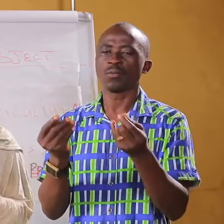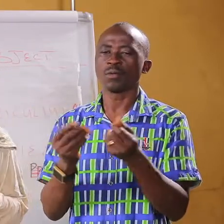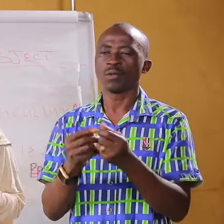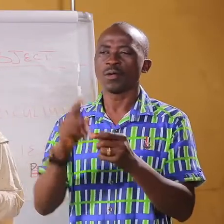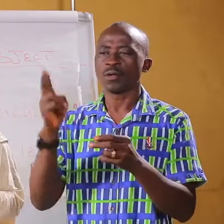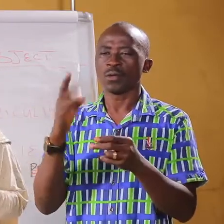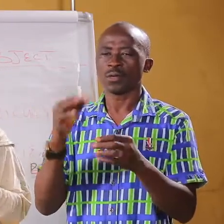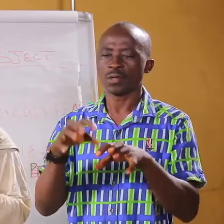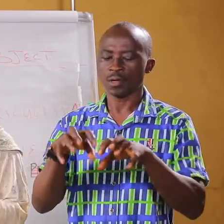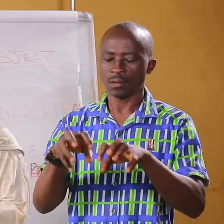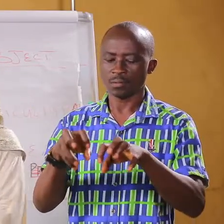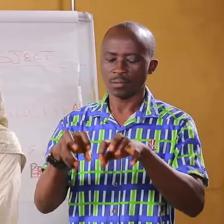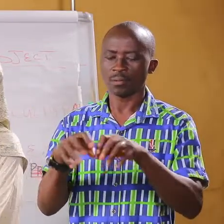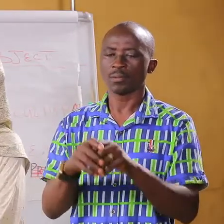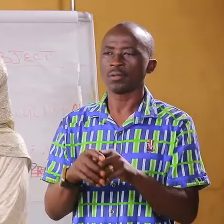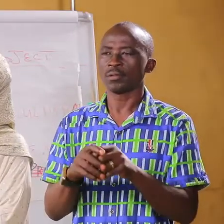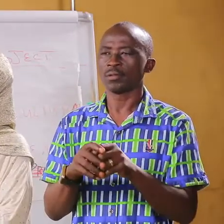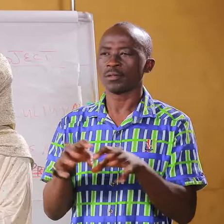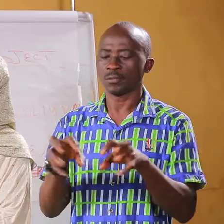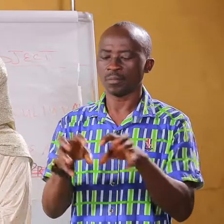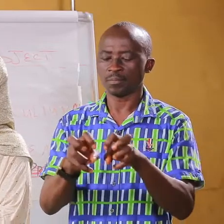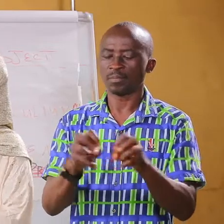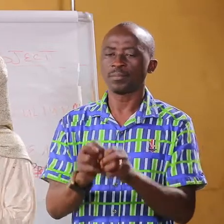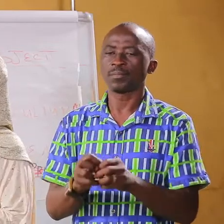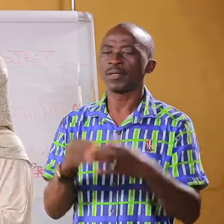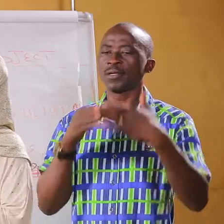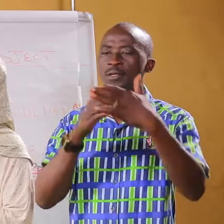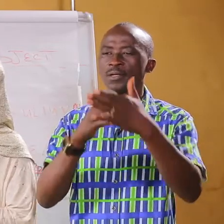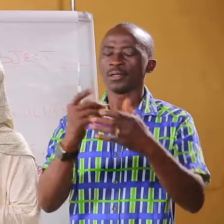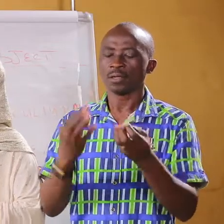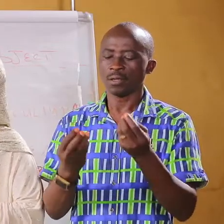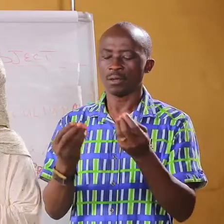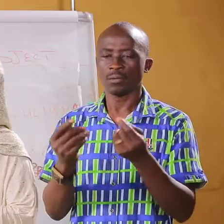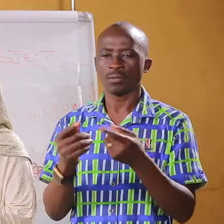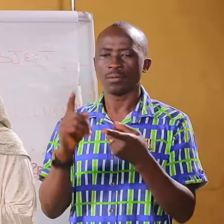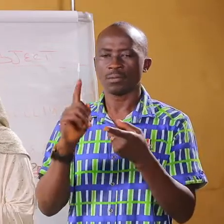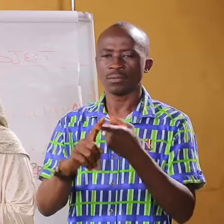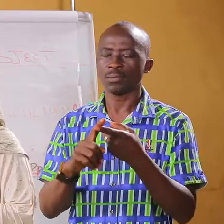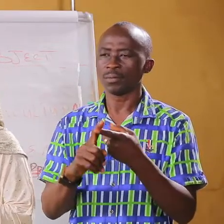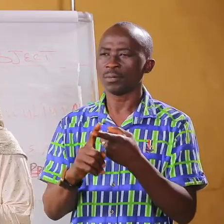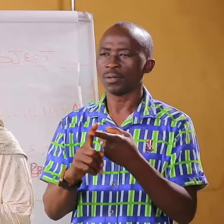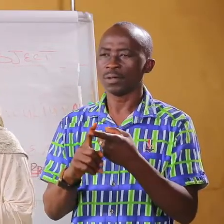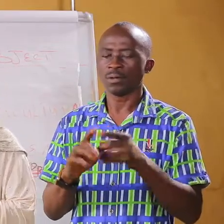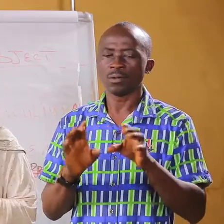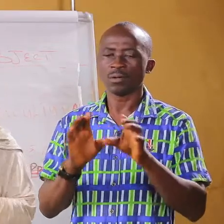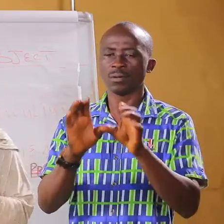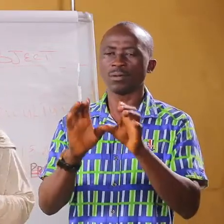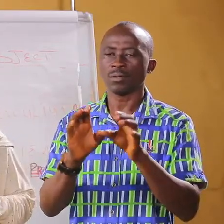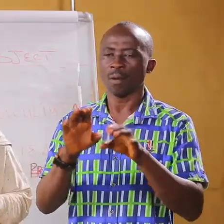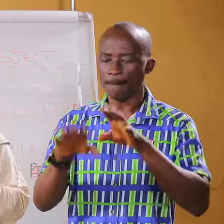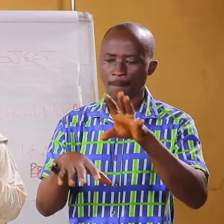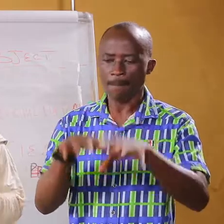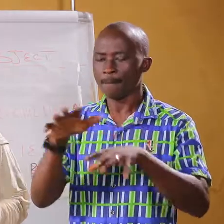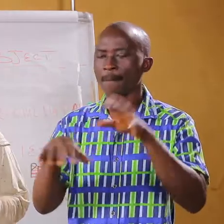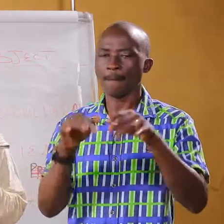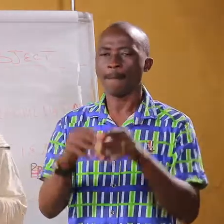what? Their hoof. They compacted the soil. So it leads to what? Compaction of the soil resulting from continuous trampling, because